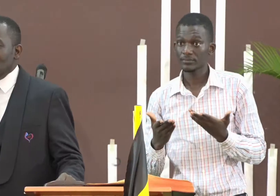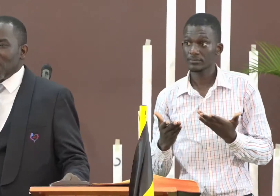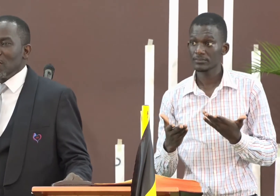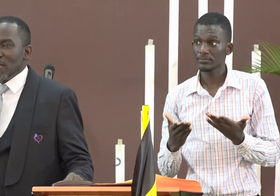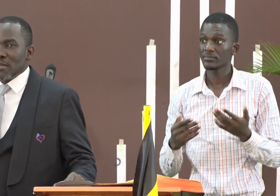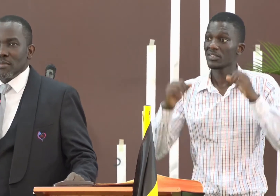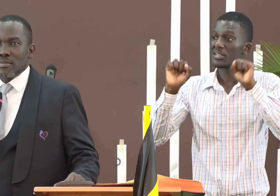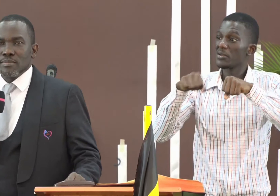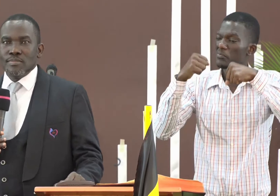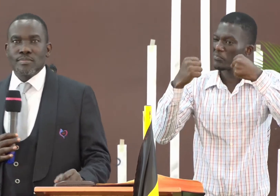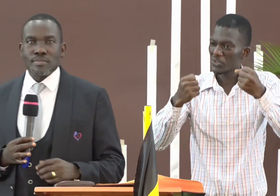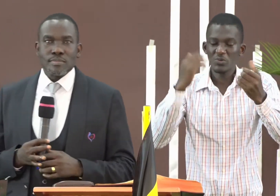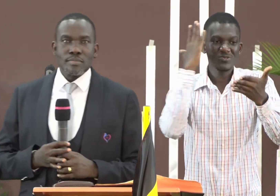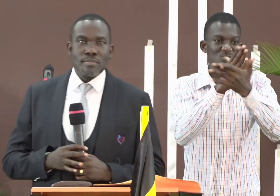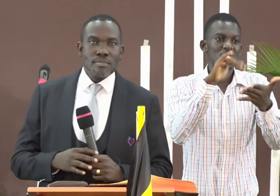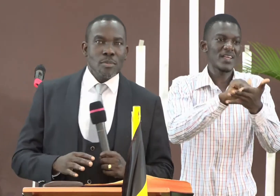Tosobola chigoba.